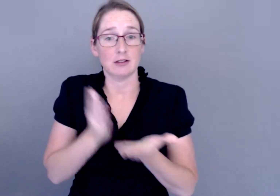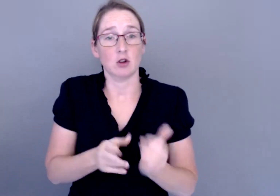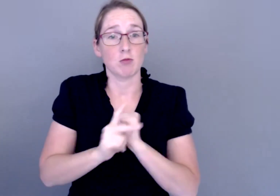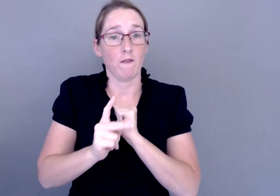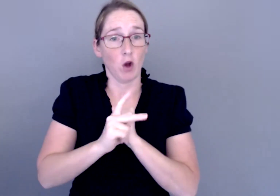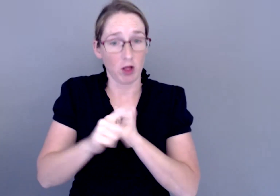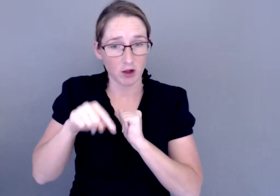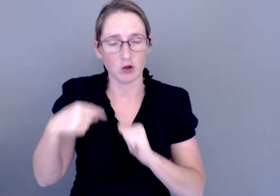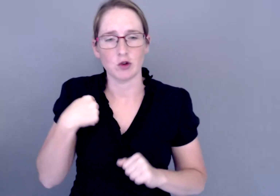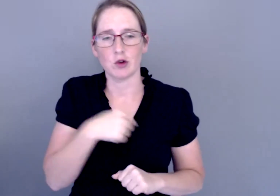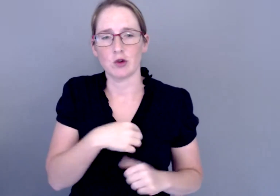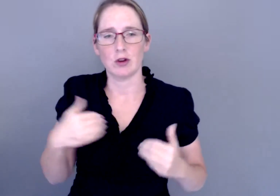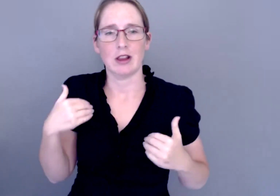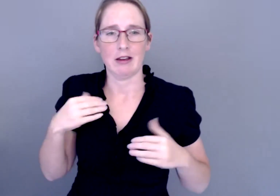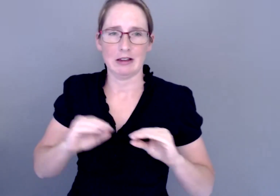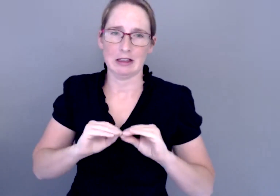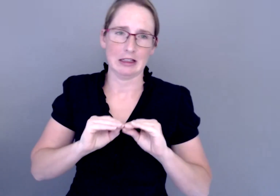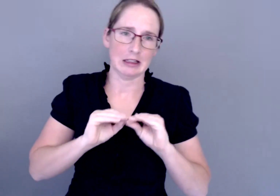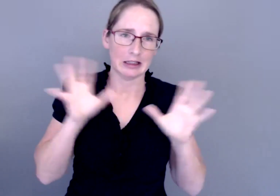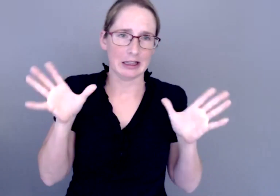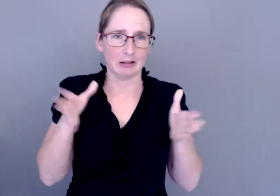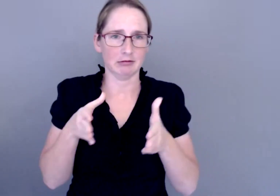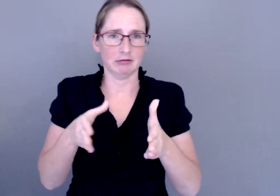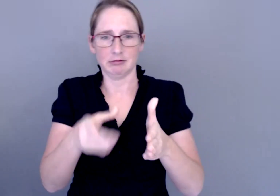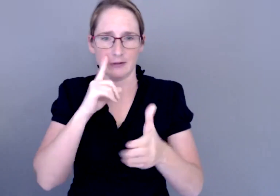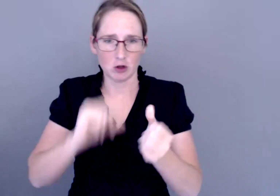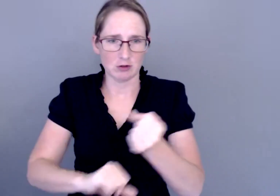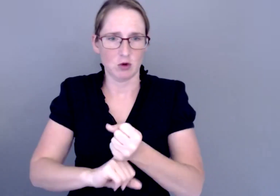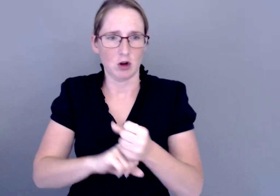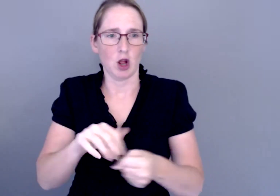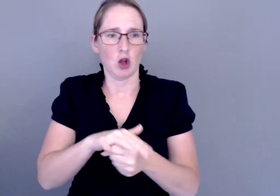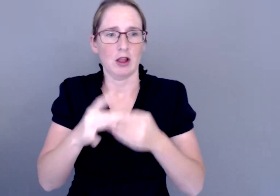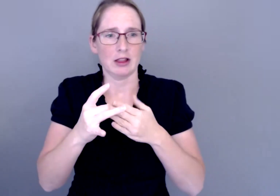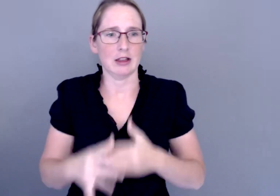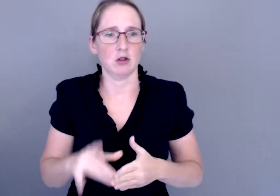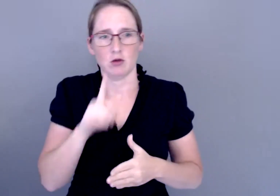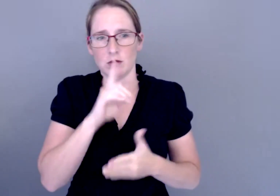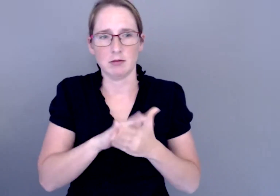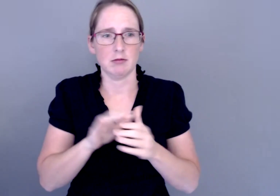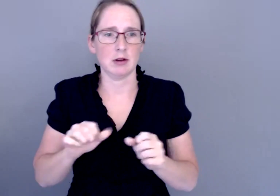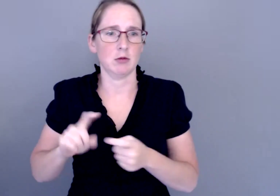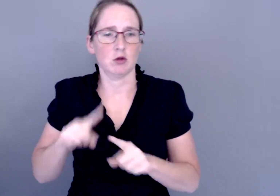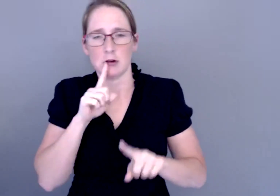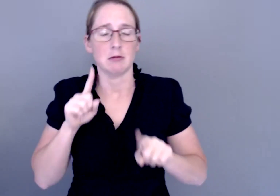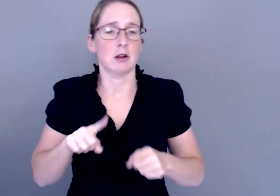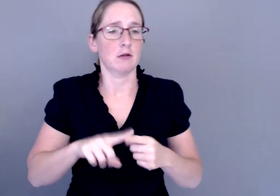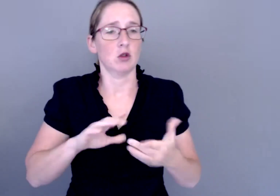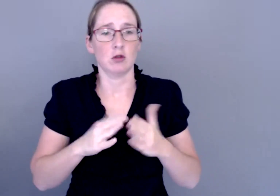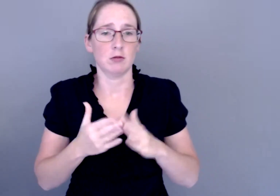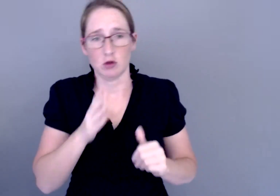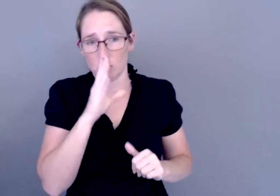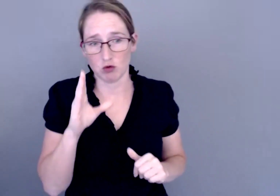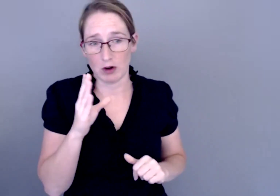portfolio, we have a clear lane for supporting local leaders to be able to be responsive to community